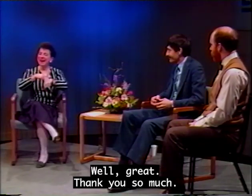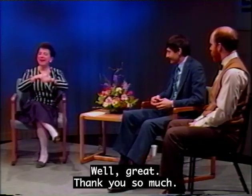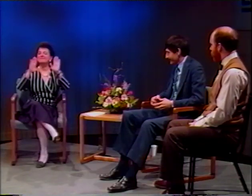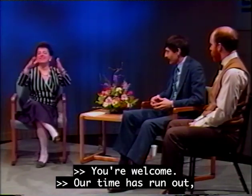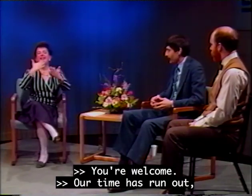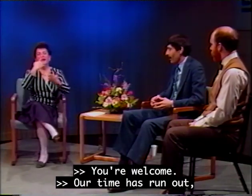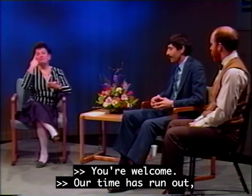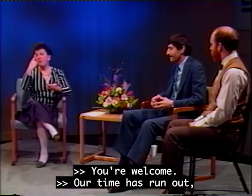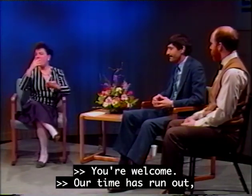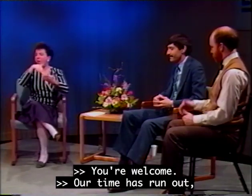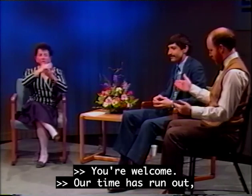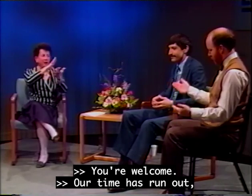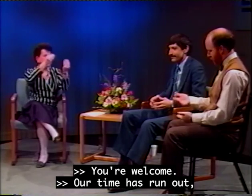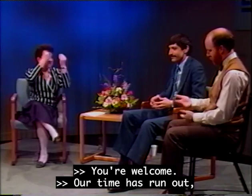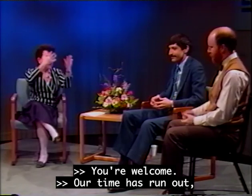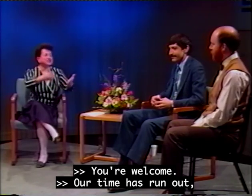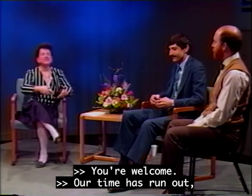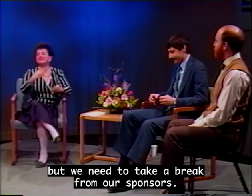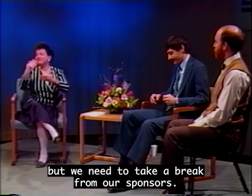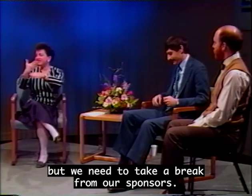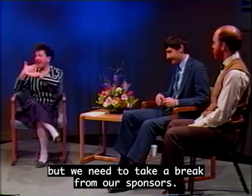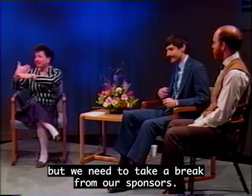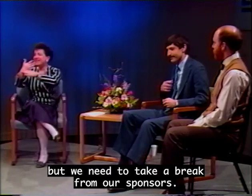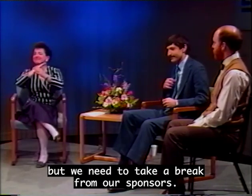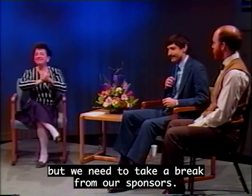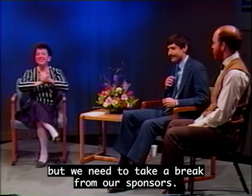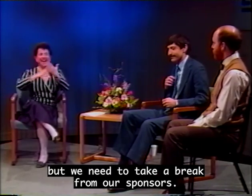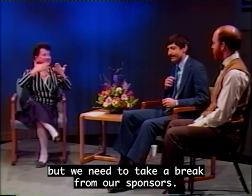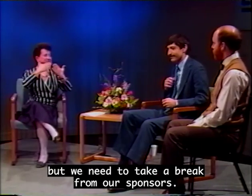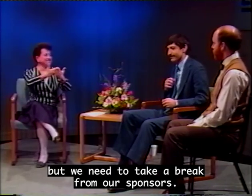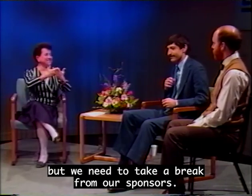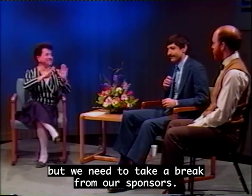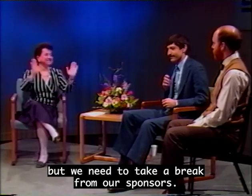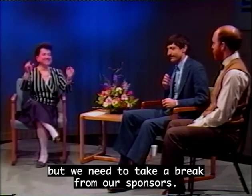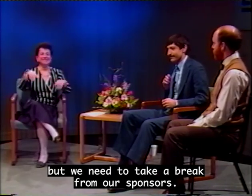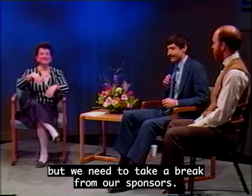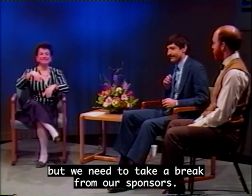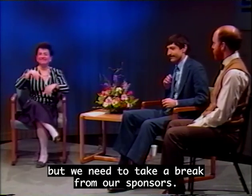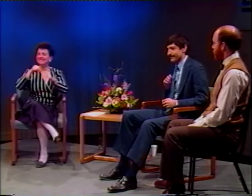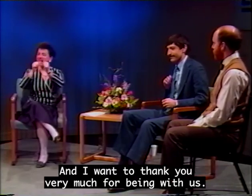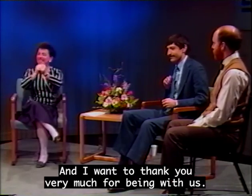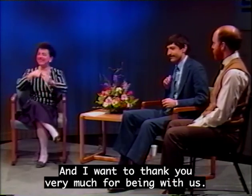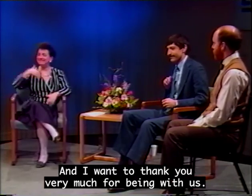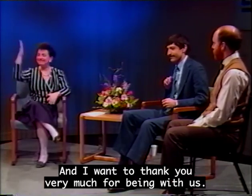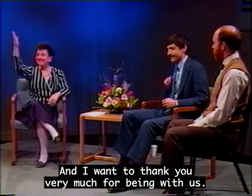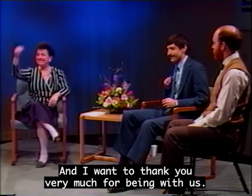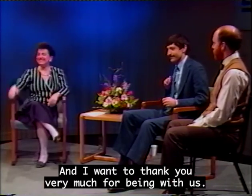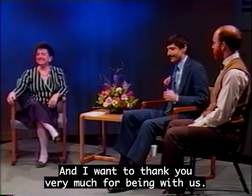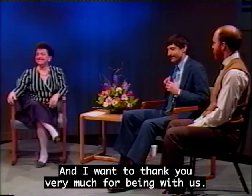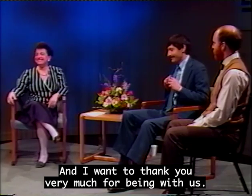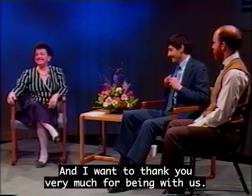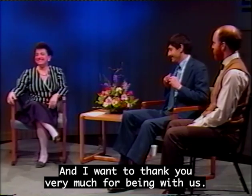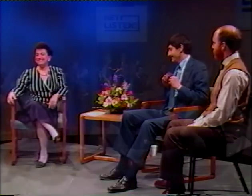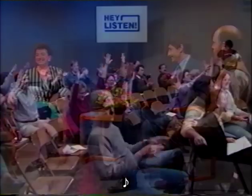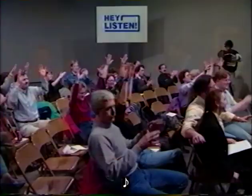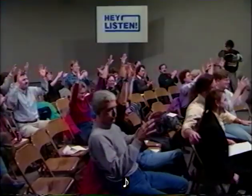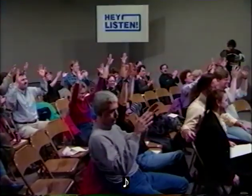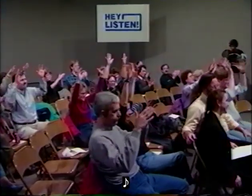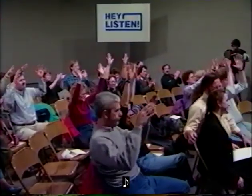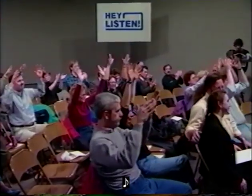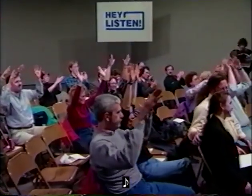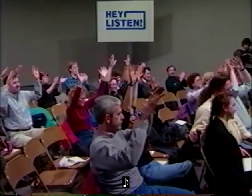I believe that there was a technicality related to that case. Something having to do with the fact